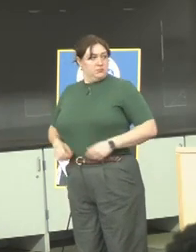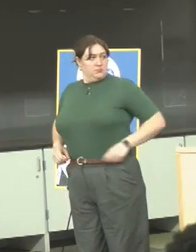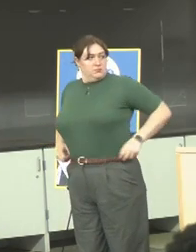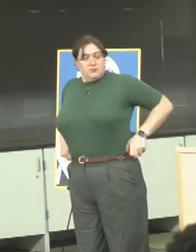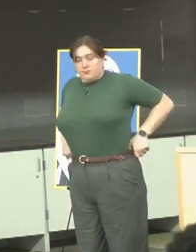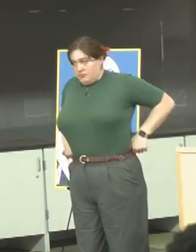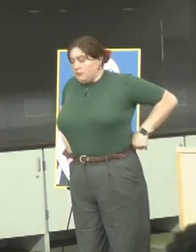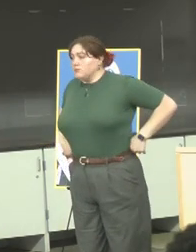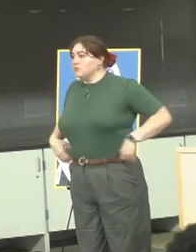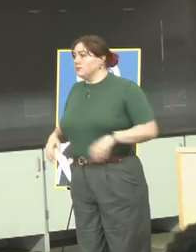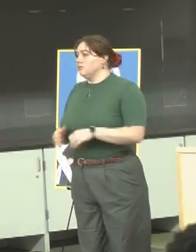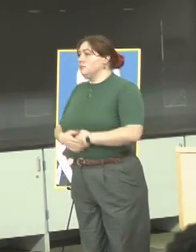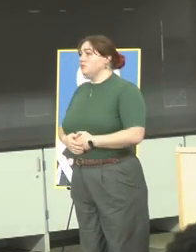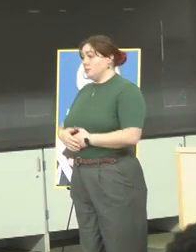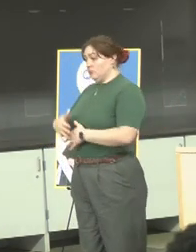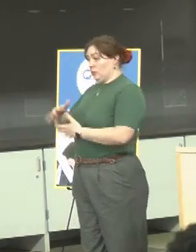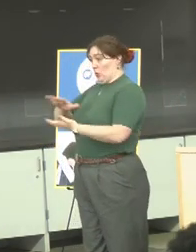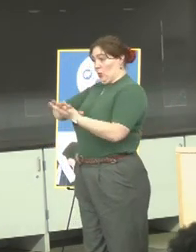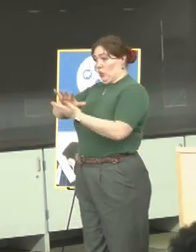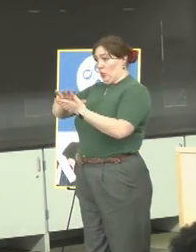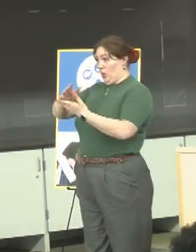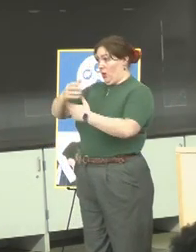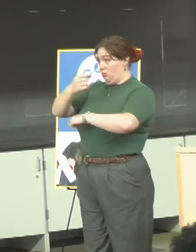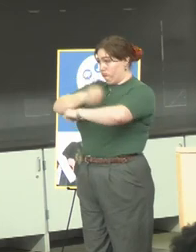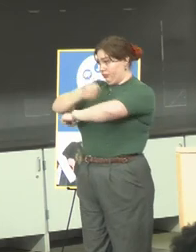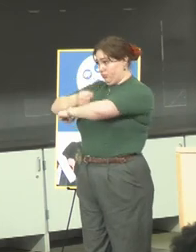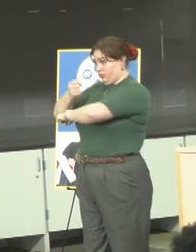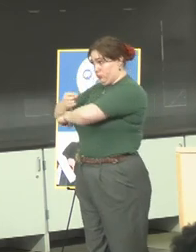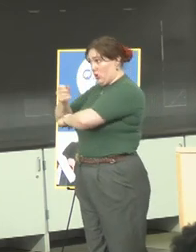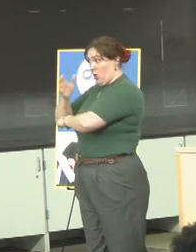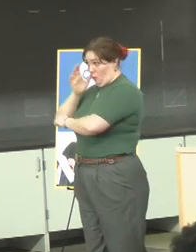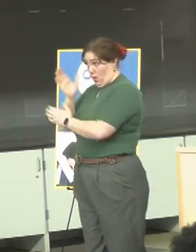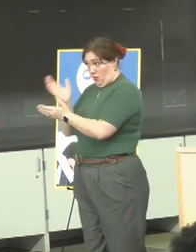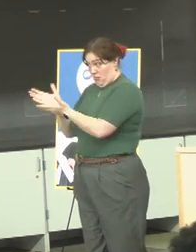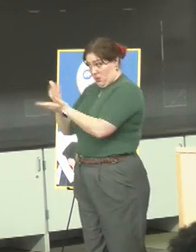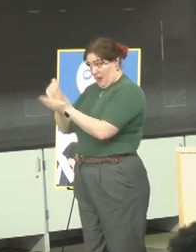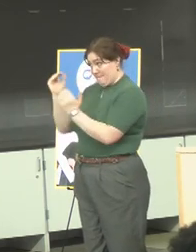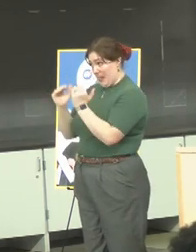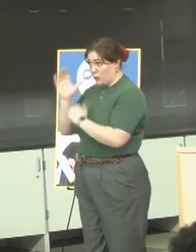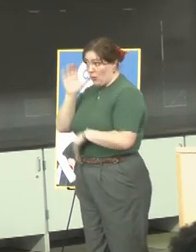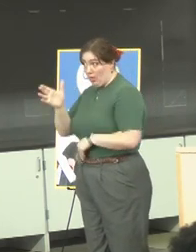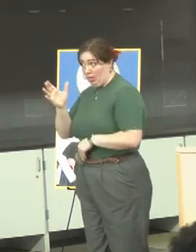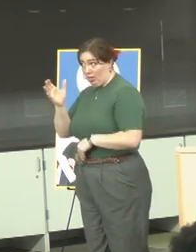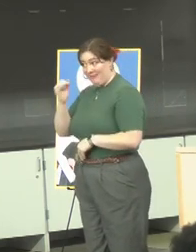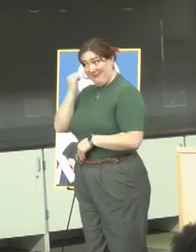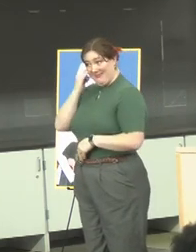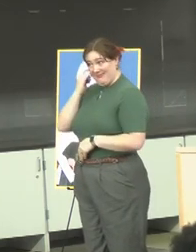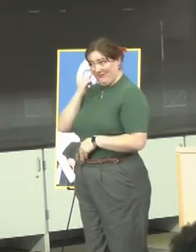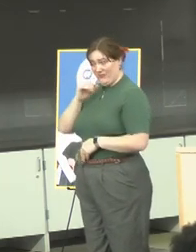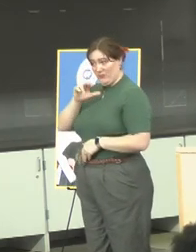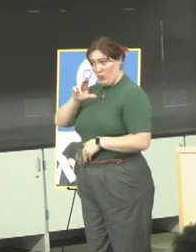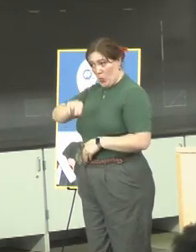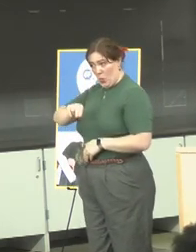After school closures, will the budget be rebalanced? If not, what is the next plan?